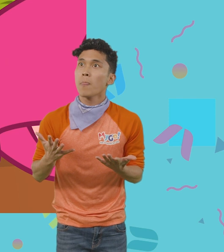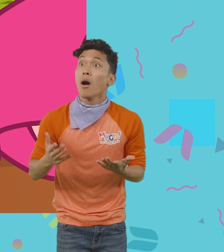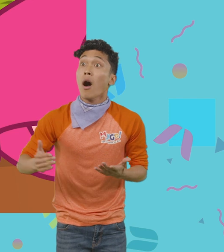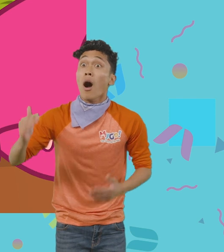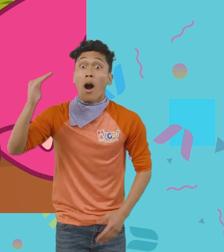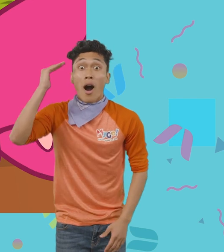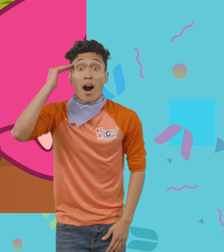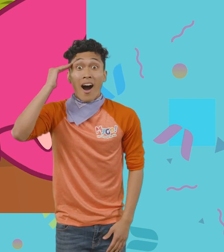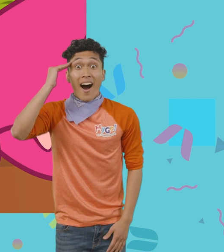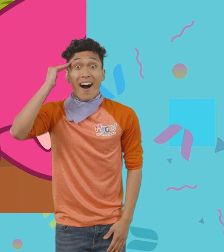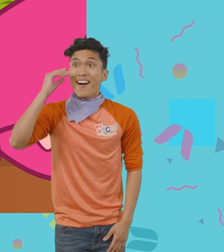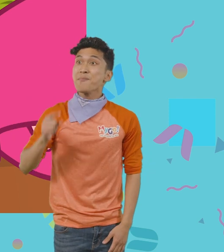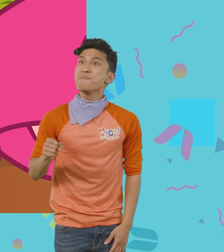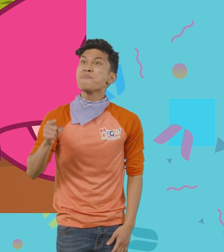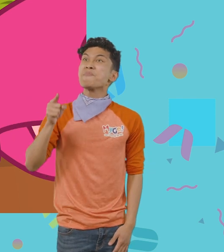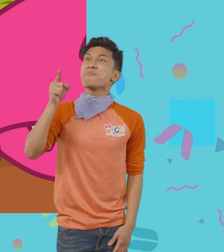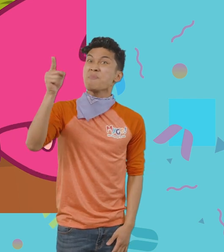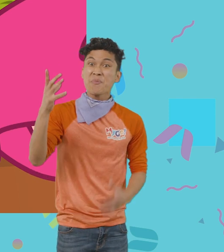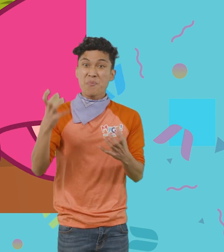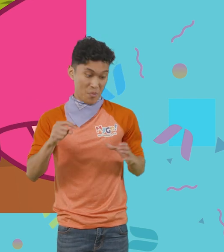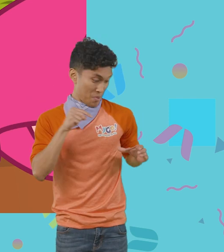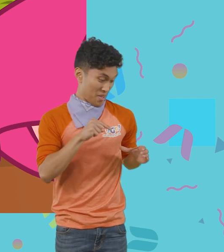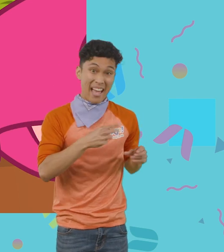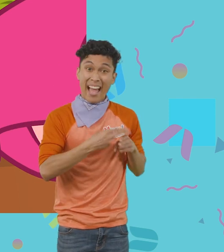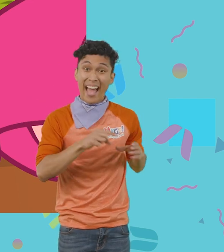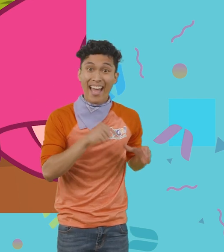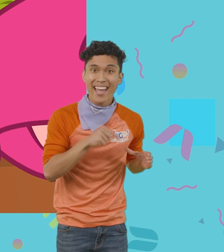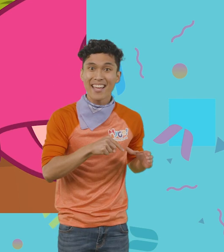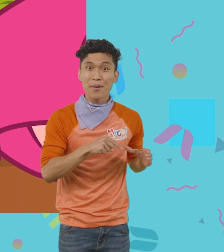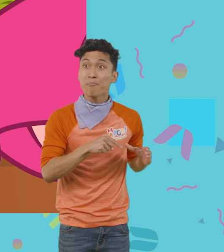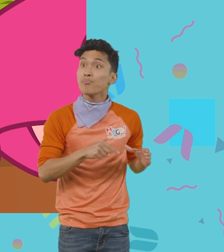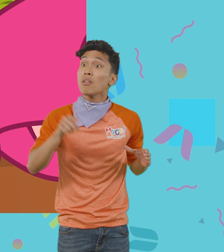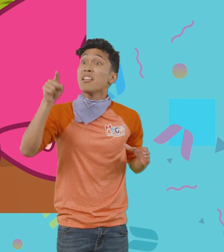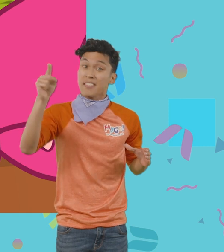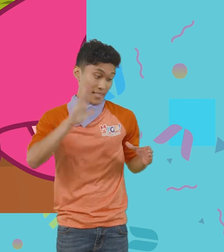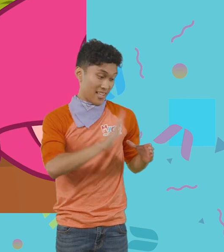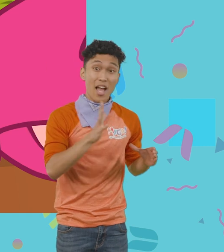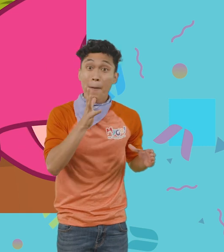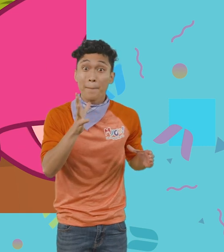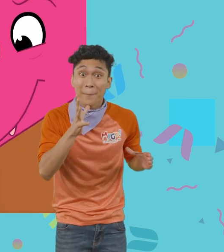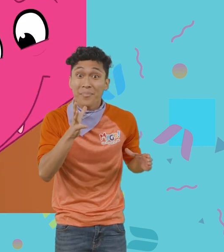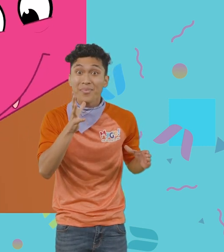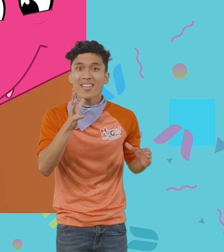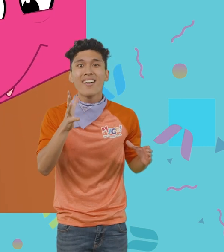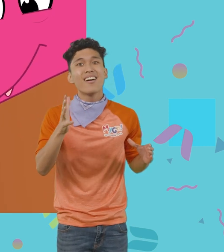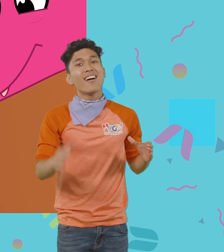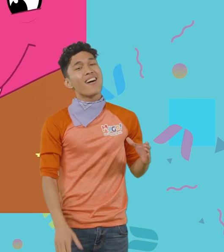I know! It wants the egg! The Spinosaurus is the mother of this